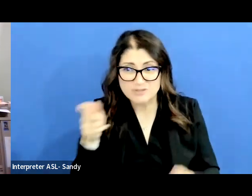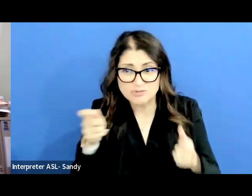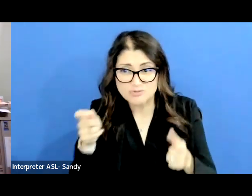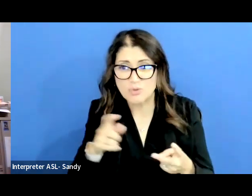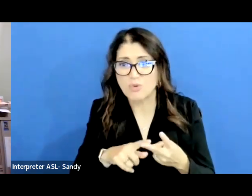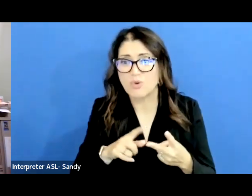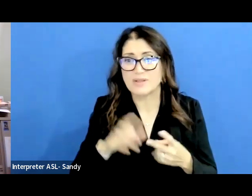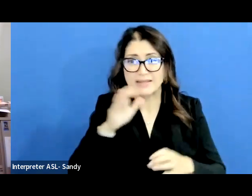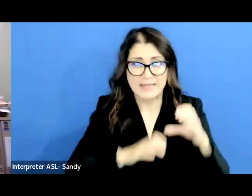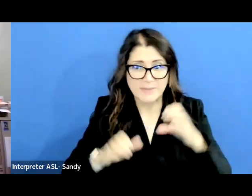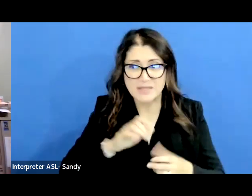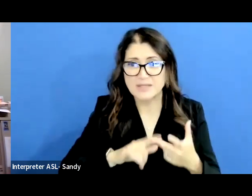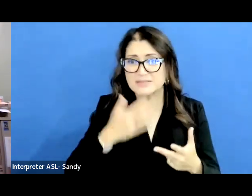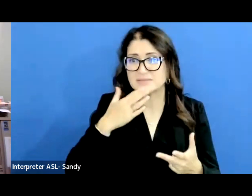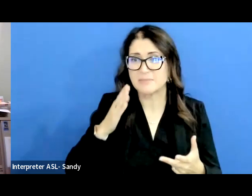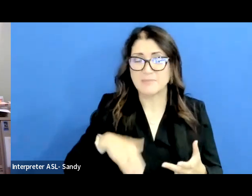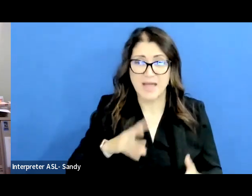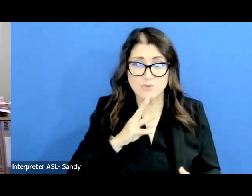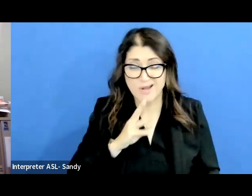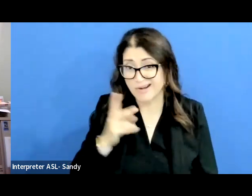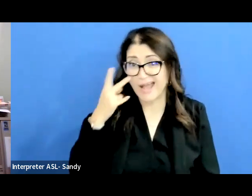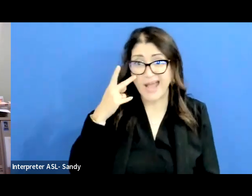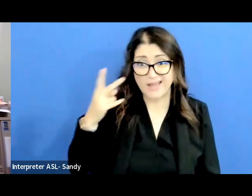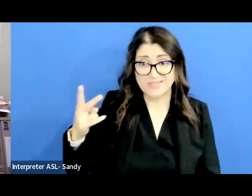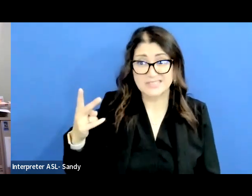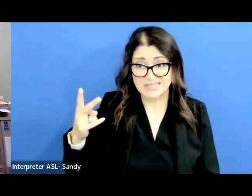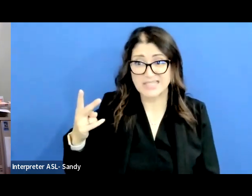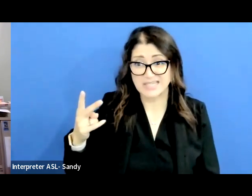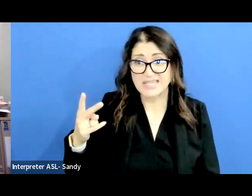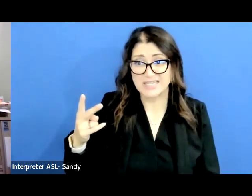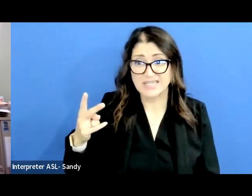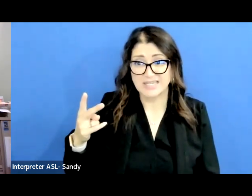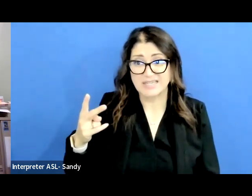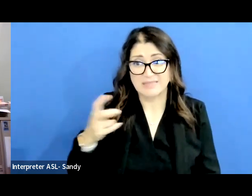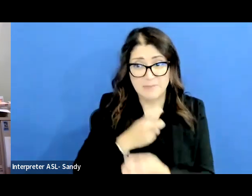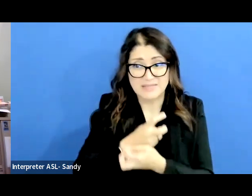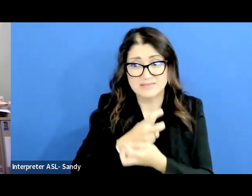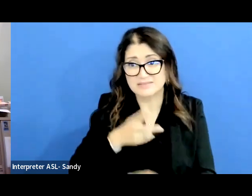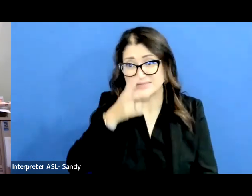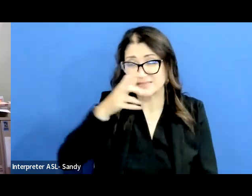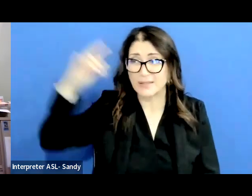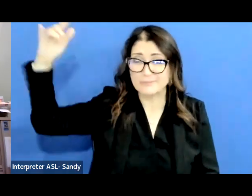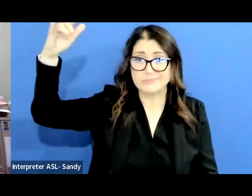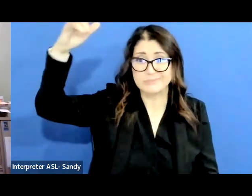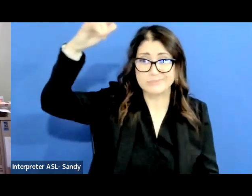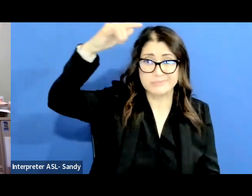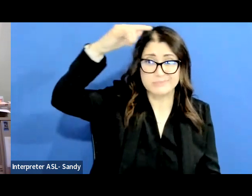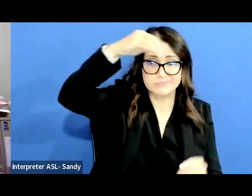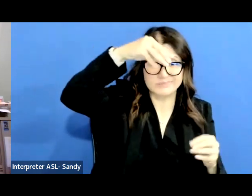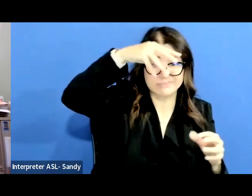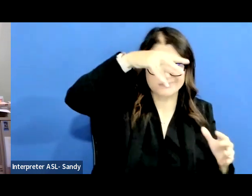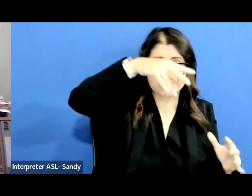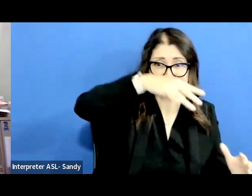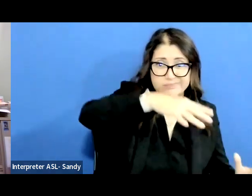seen aerial pesticides sprayed right next to farm worker housing, lots of neurological illness and asthma. Thank